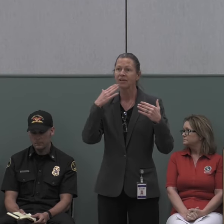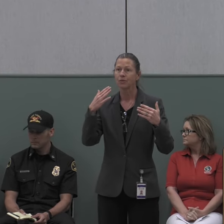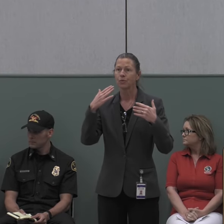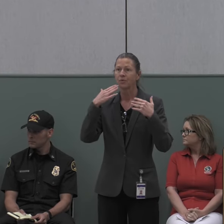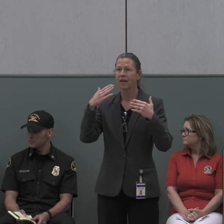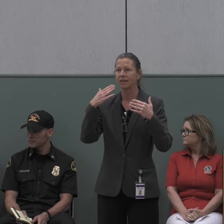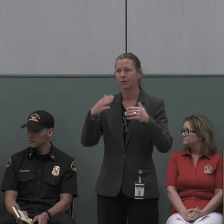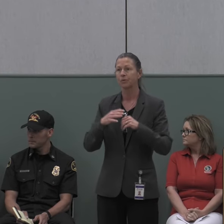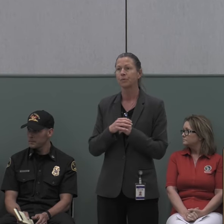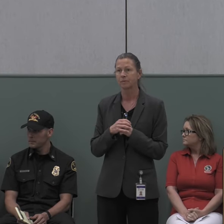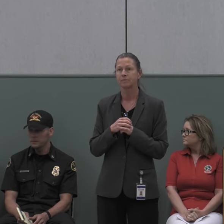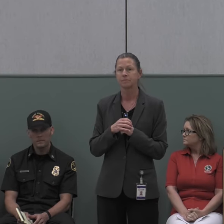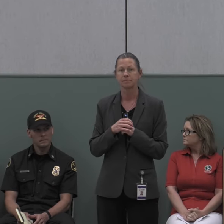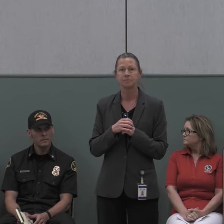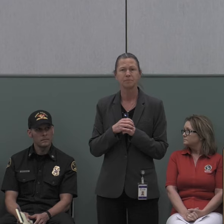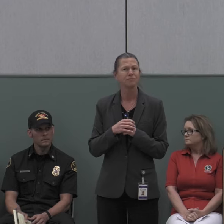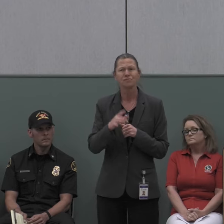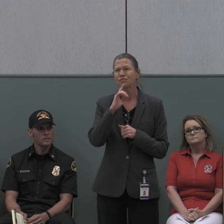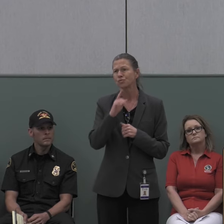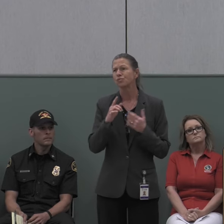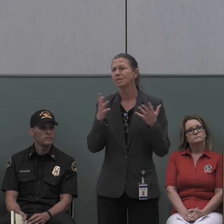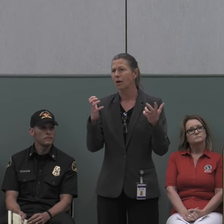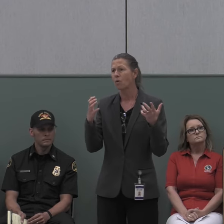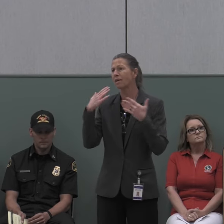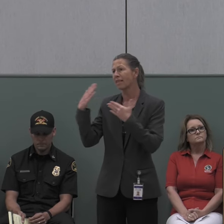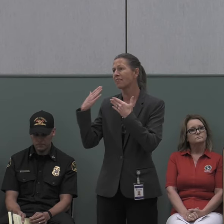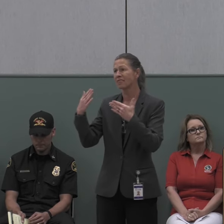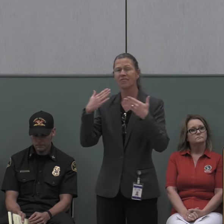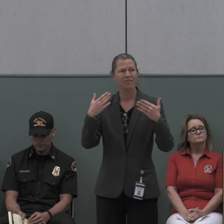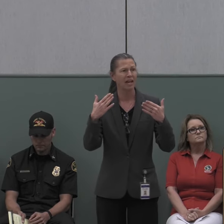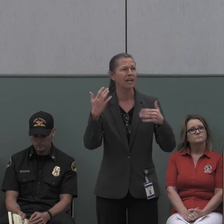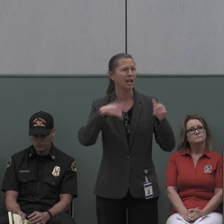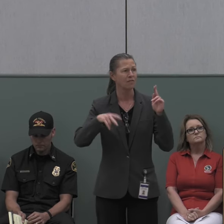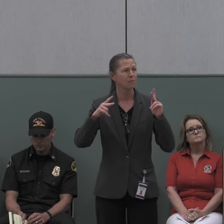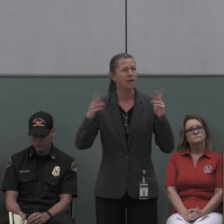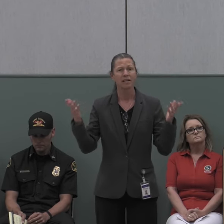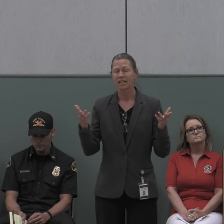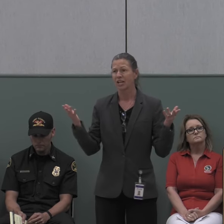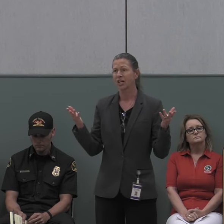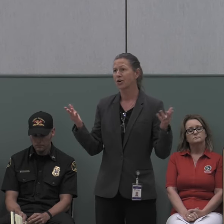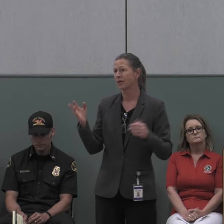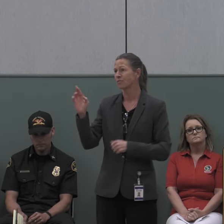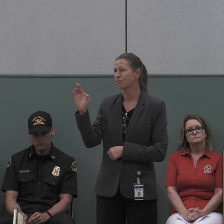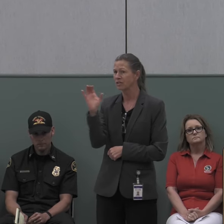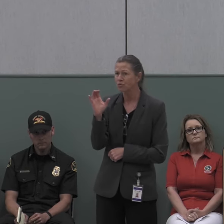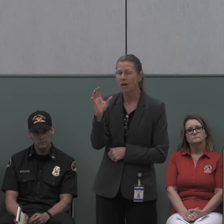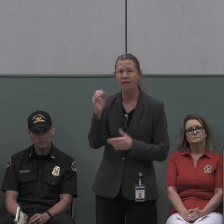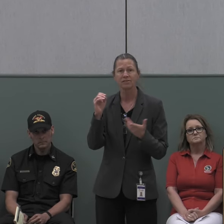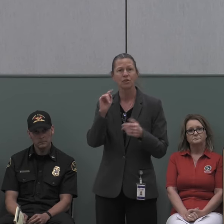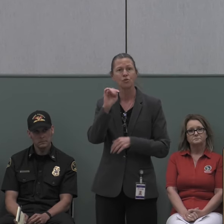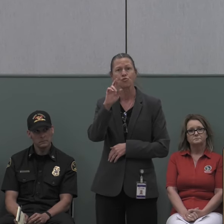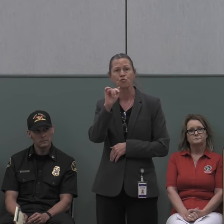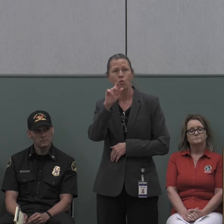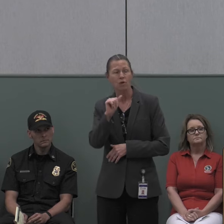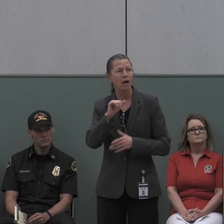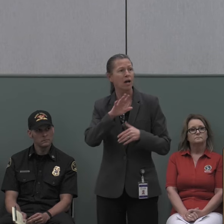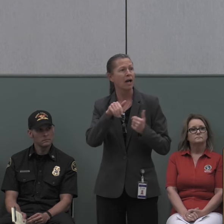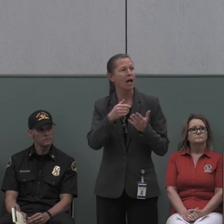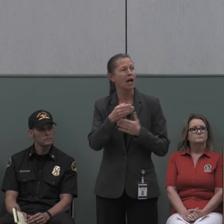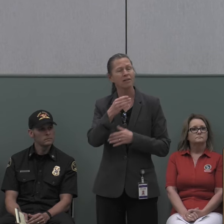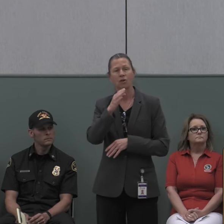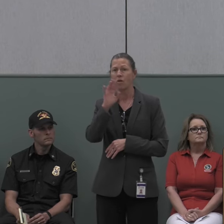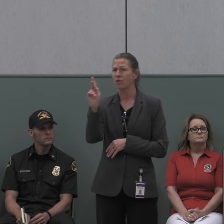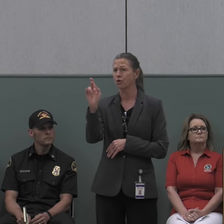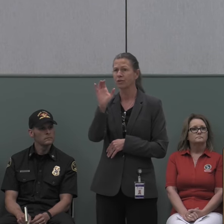Thank you. But truly, I want to thank everybody in Ridgecrest and Trona and the entire Kern County support team